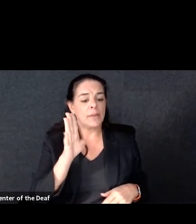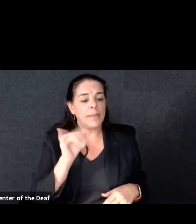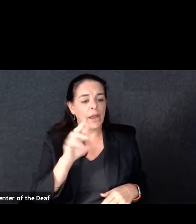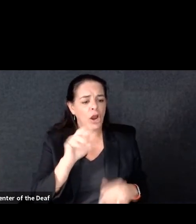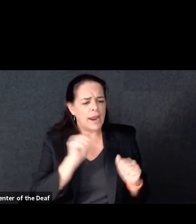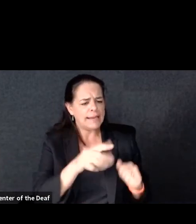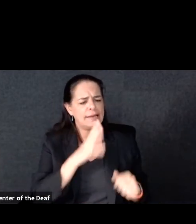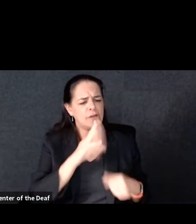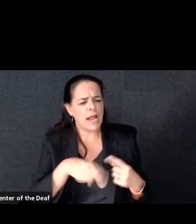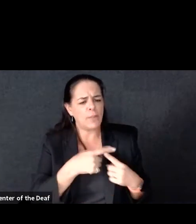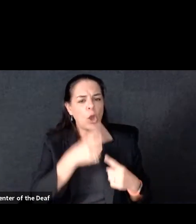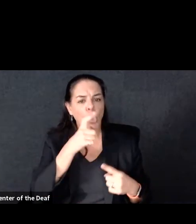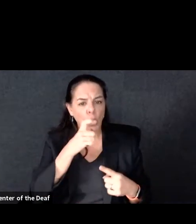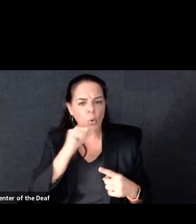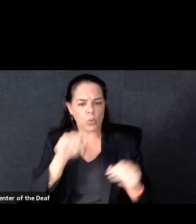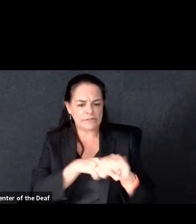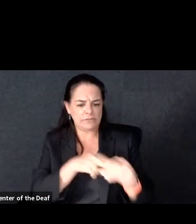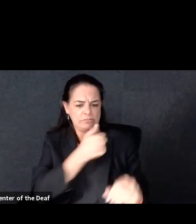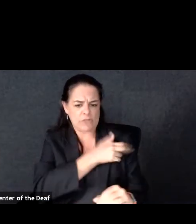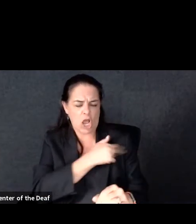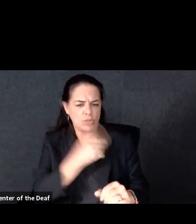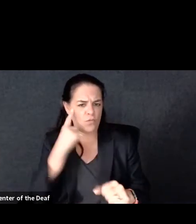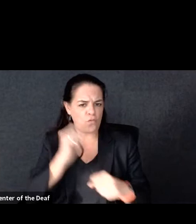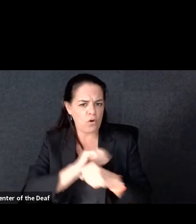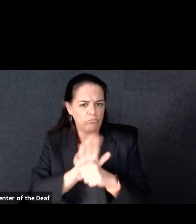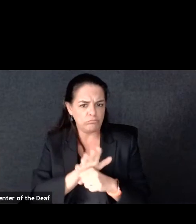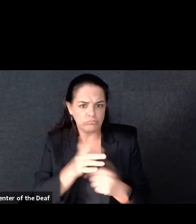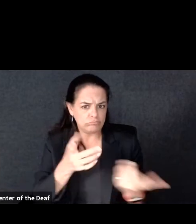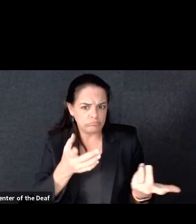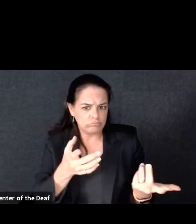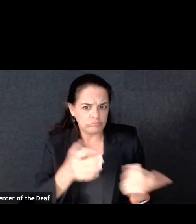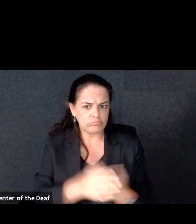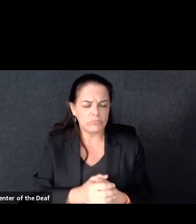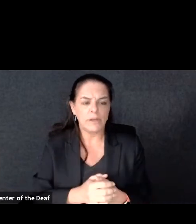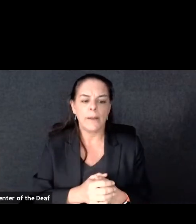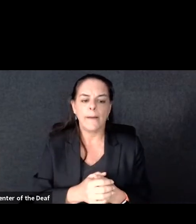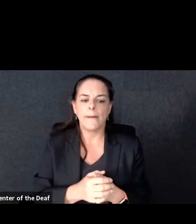to who is being hospitalized for COVID-19?